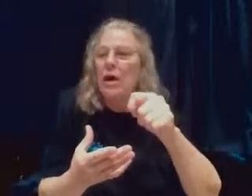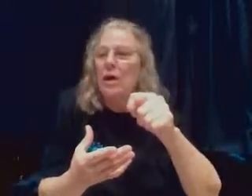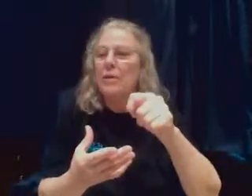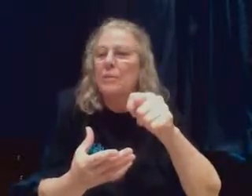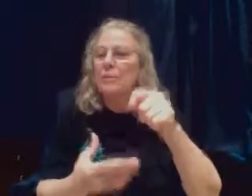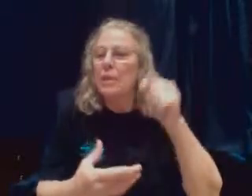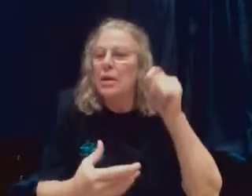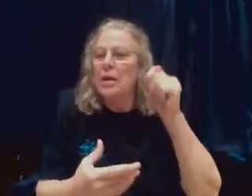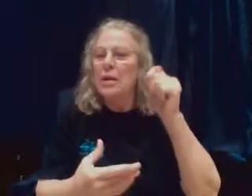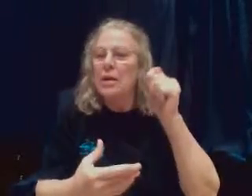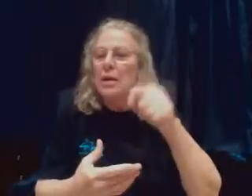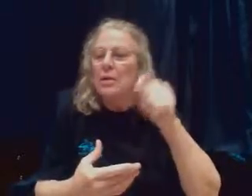God.